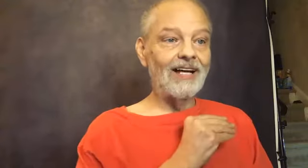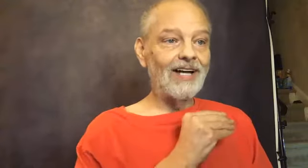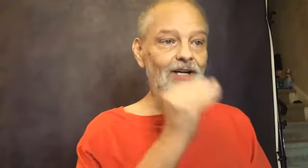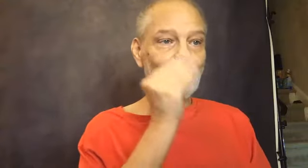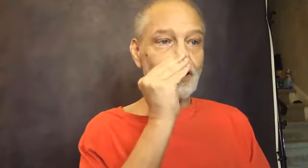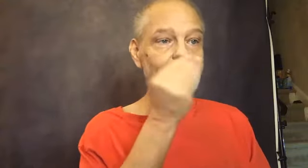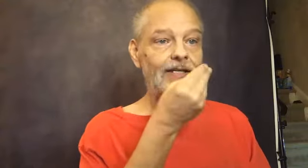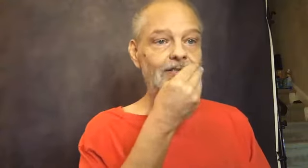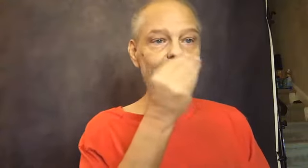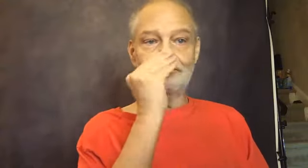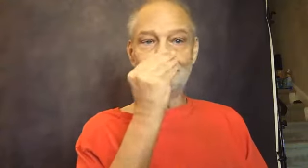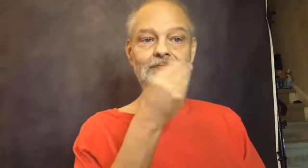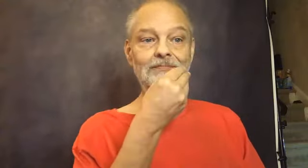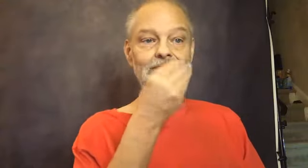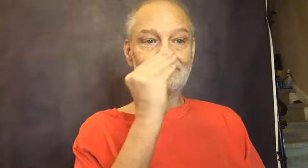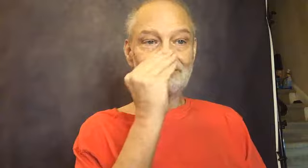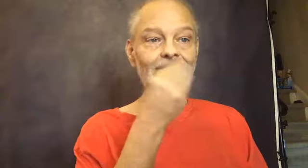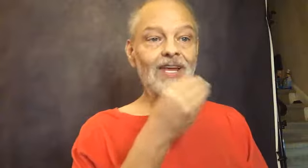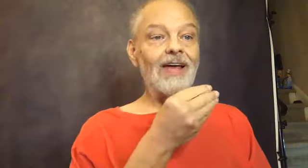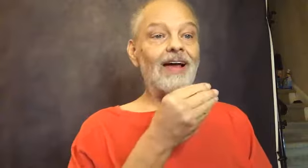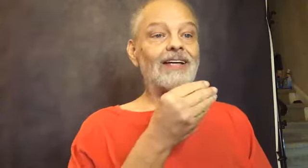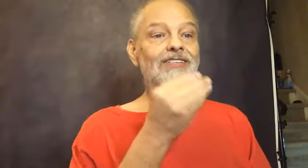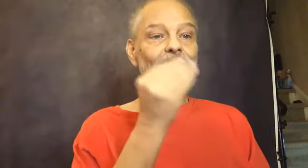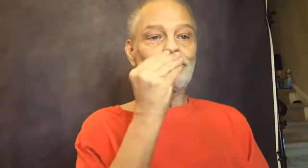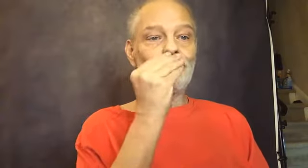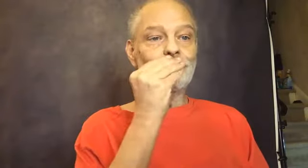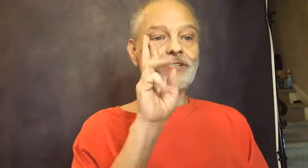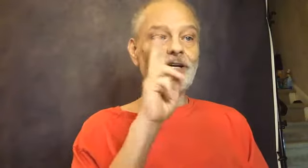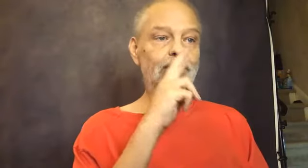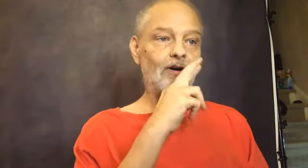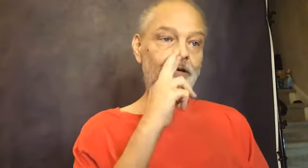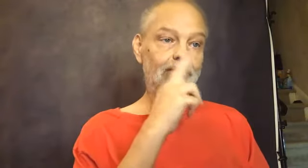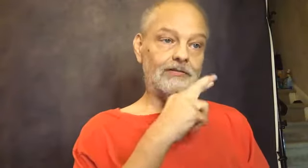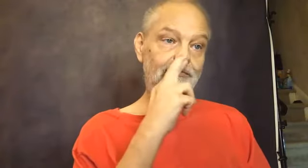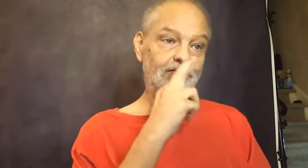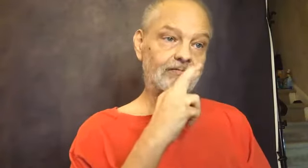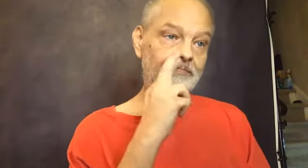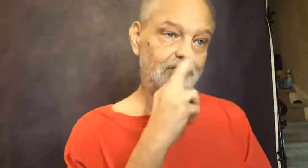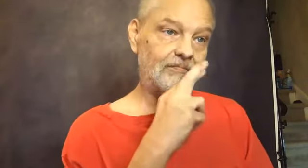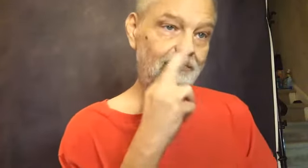Kind of iconic, isn't it? So rose is done with an R.